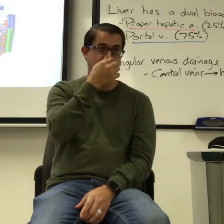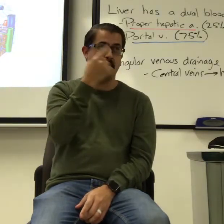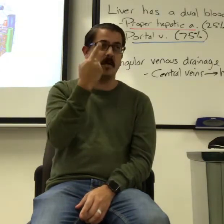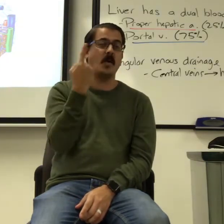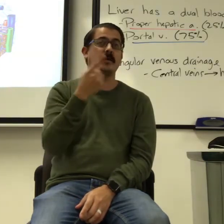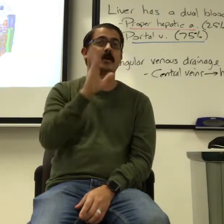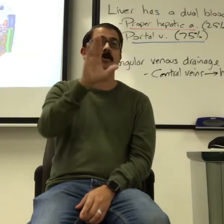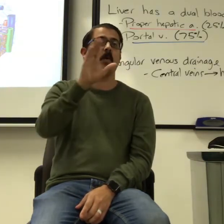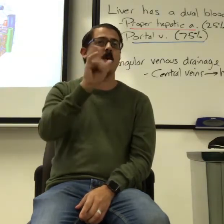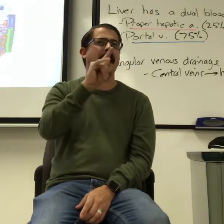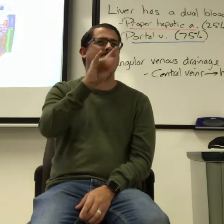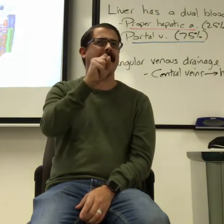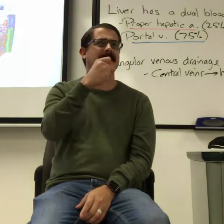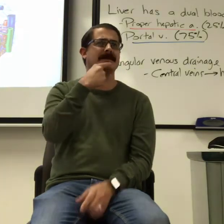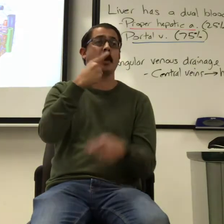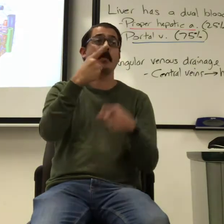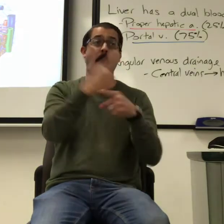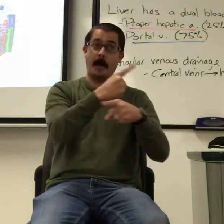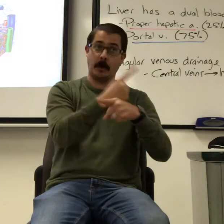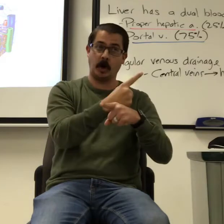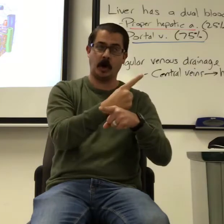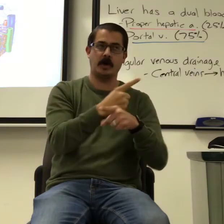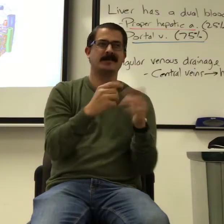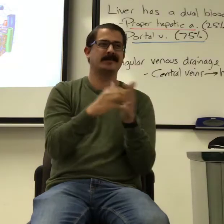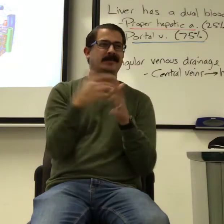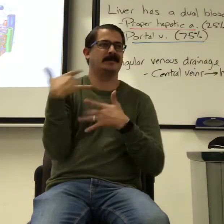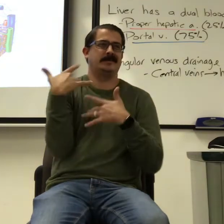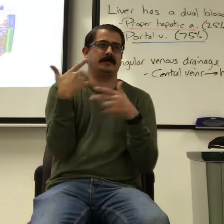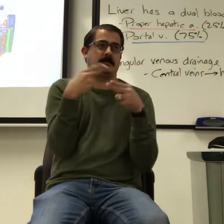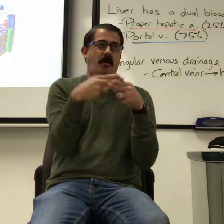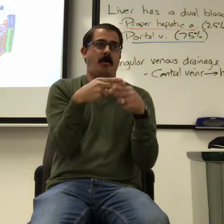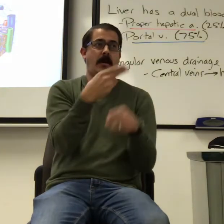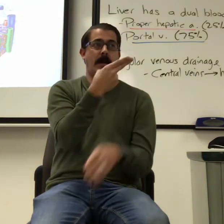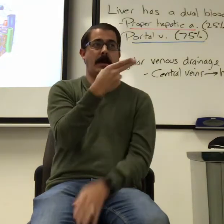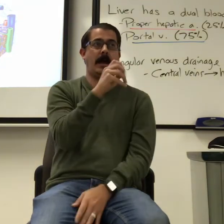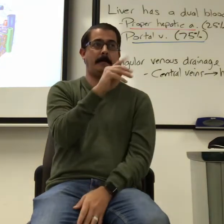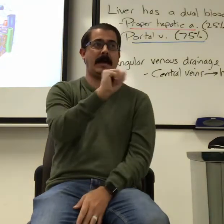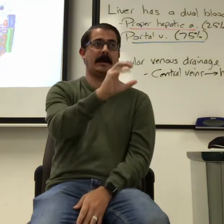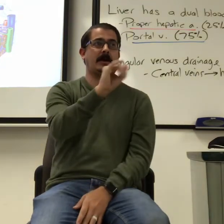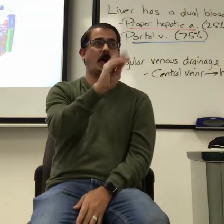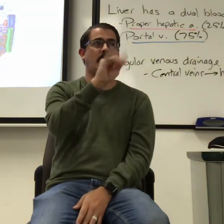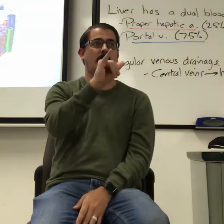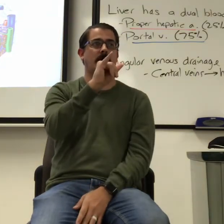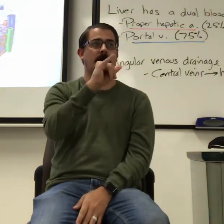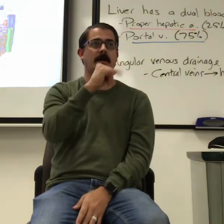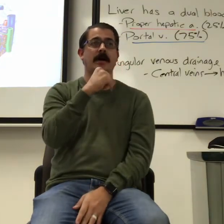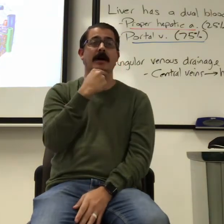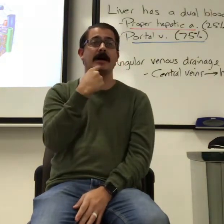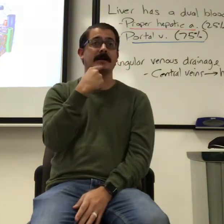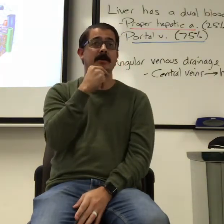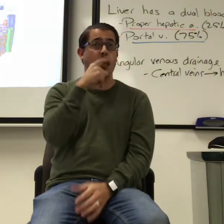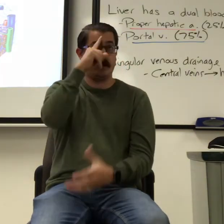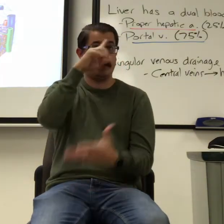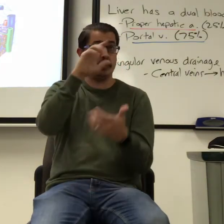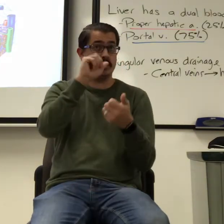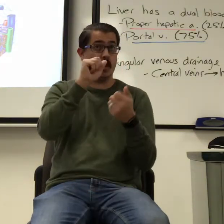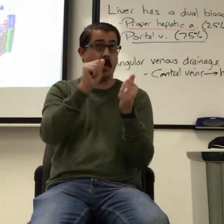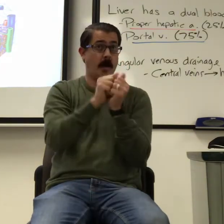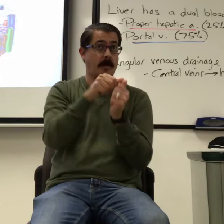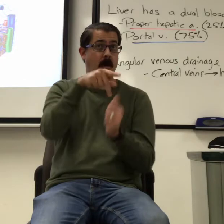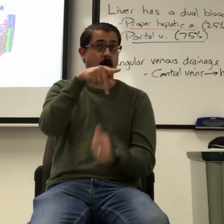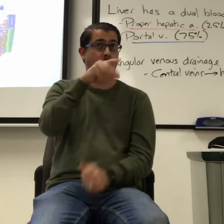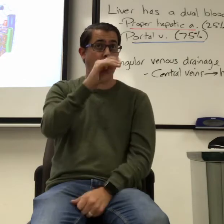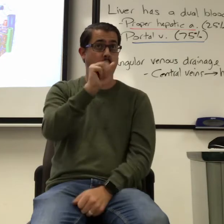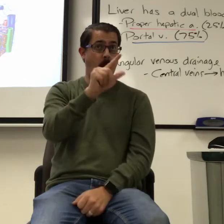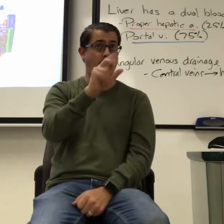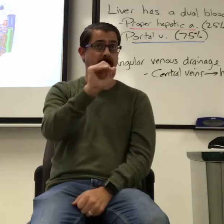put proper hepatic artery. More often it's called just hepatic artery. But I said don't confuse it with portal vein. Okay,